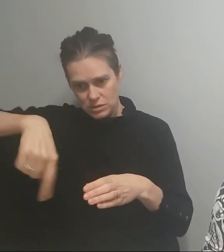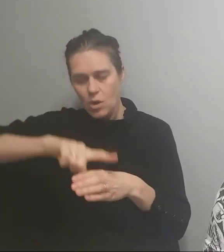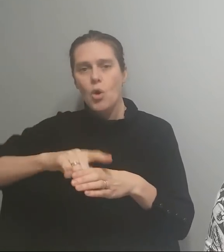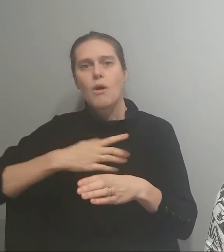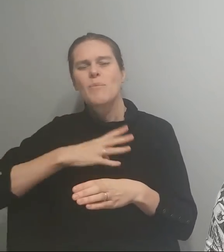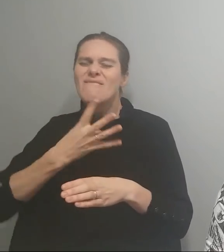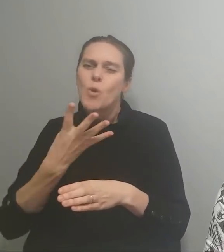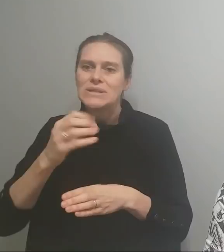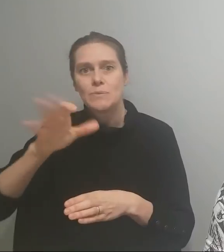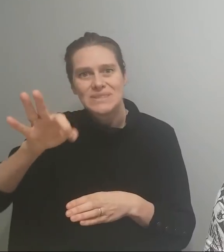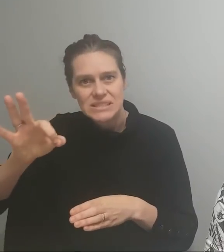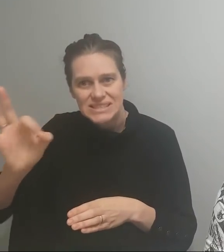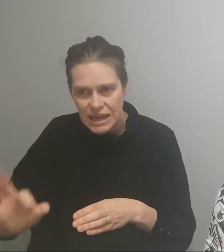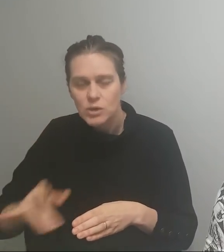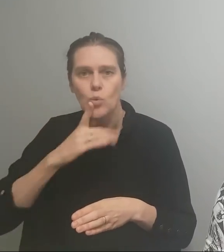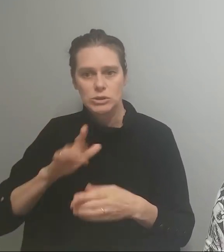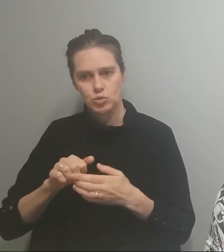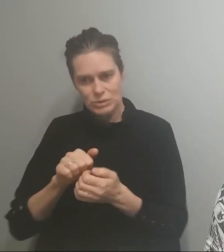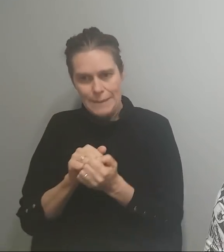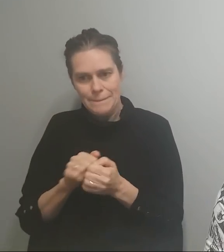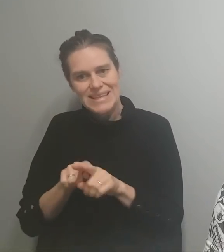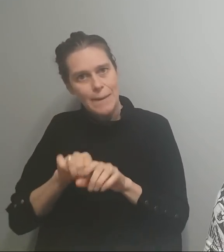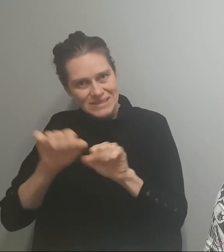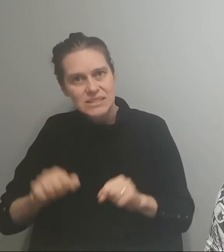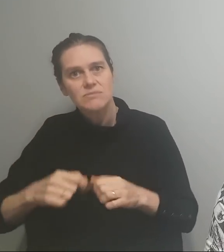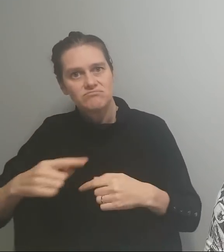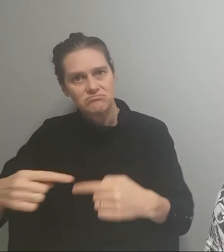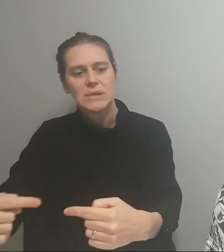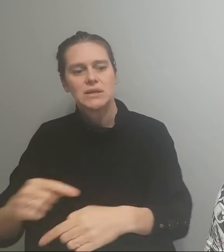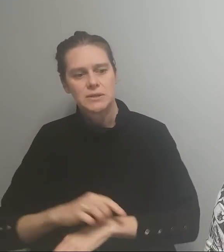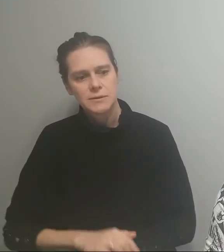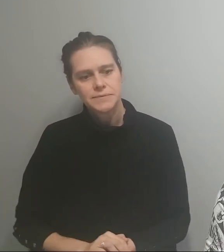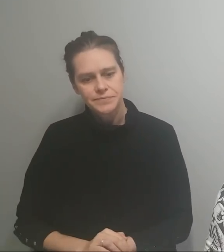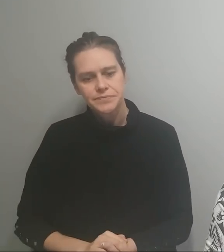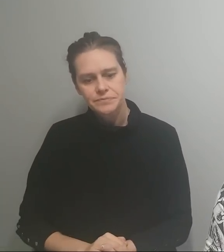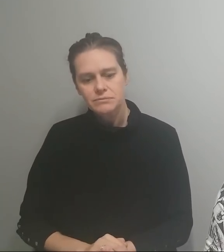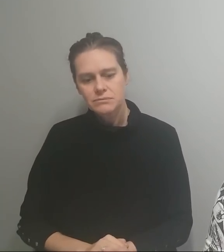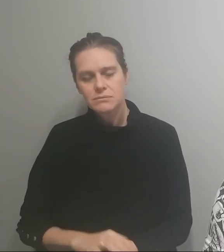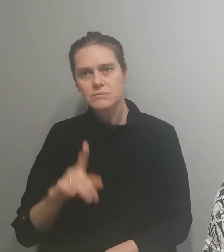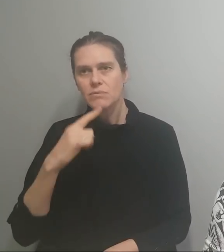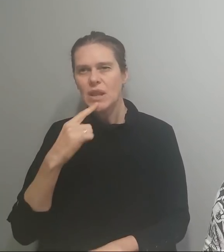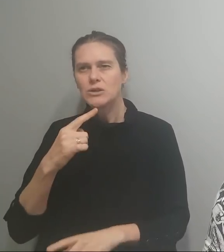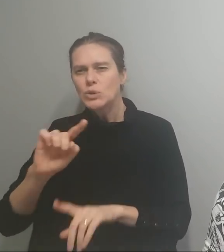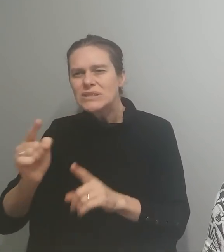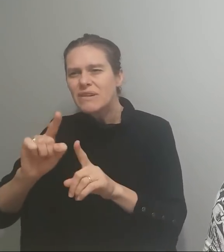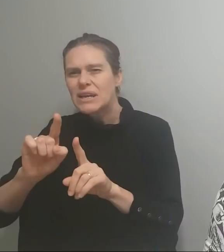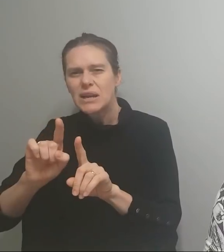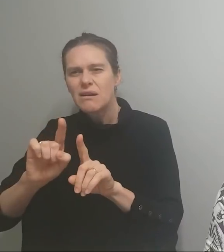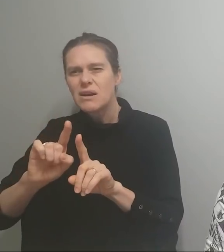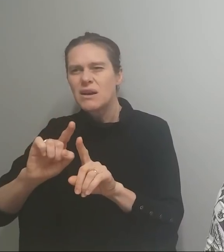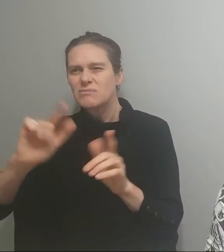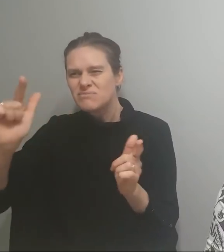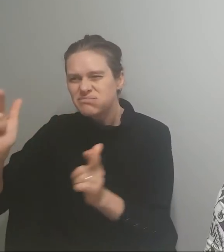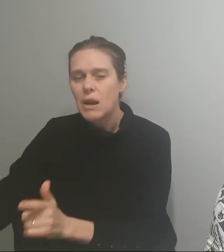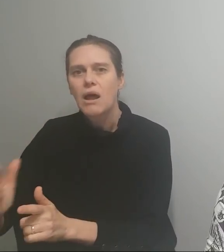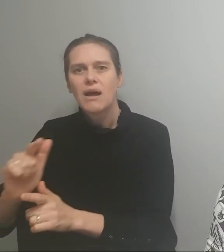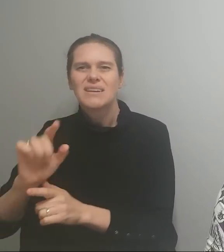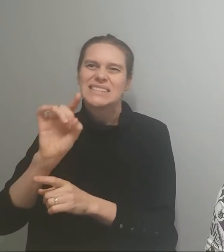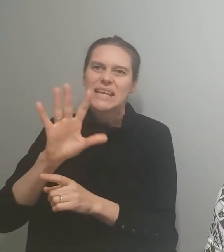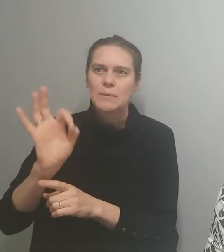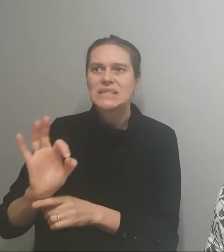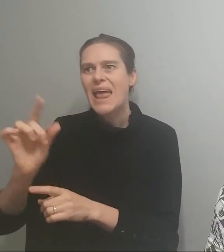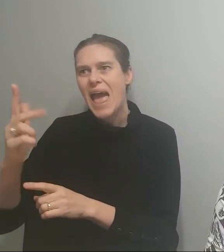also for the new clients that 80% of people will take that up. Now this is all part of the try, learn and adjust